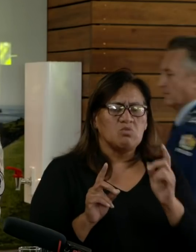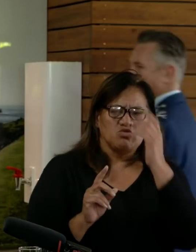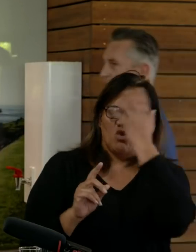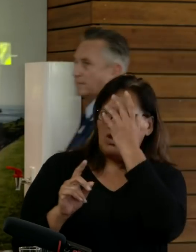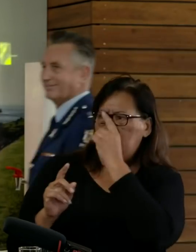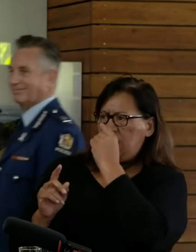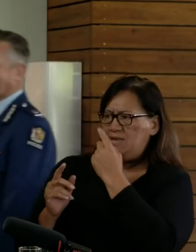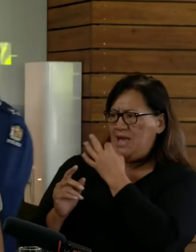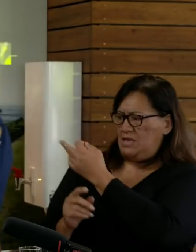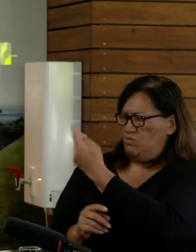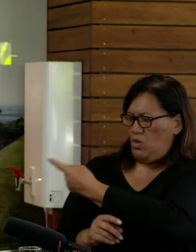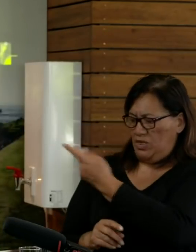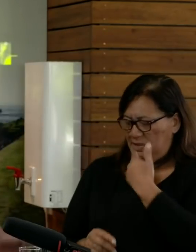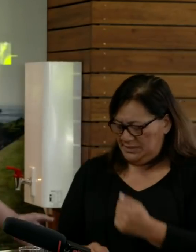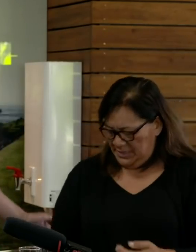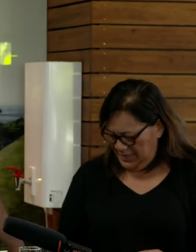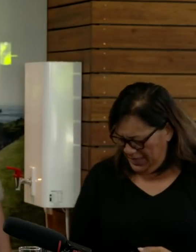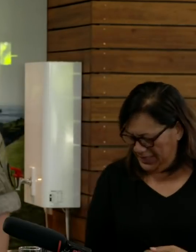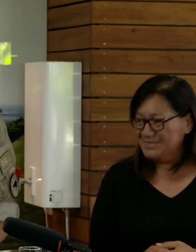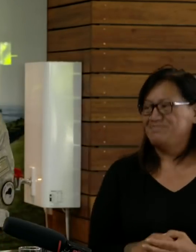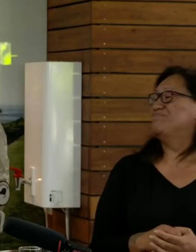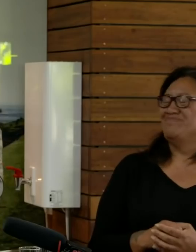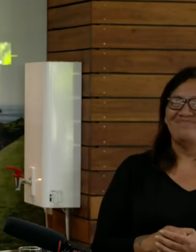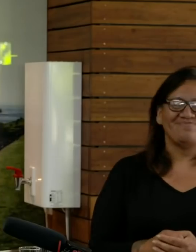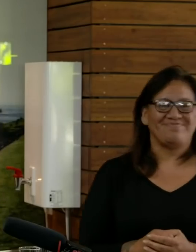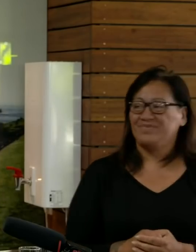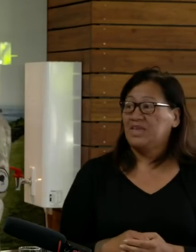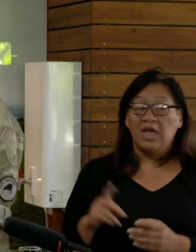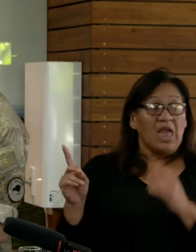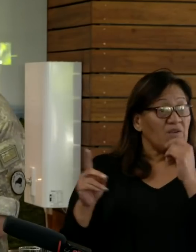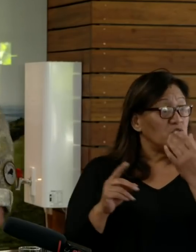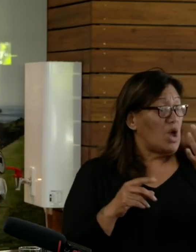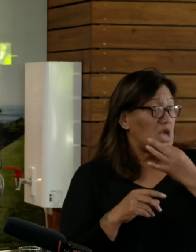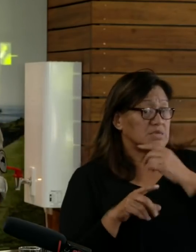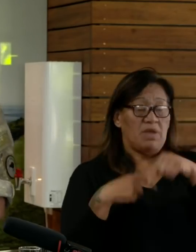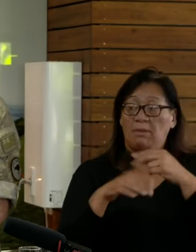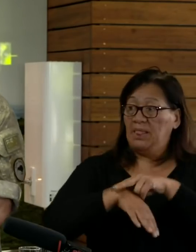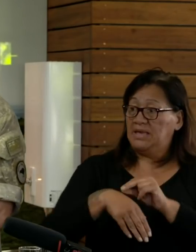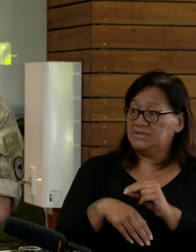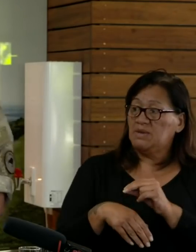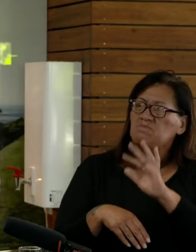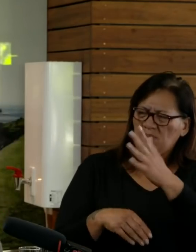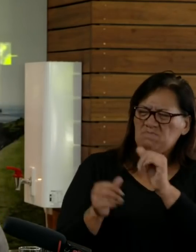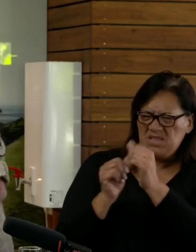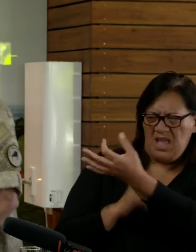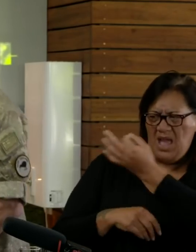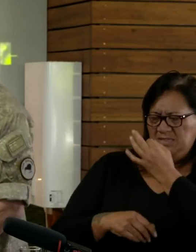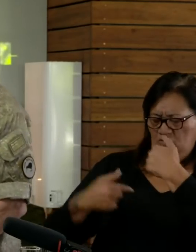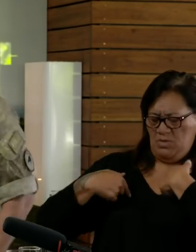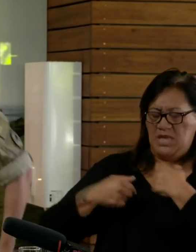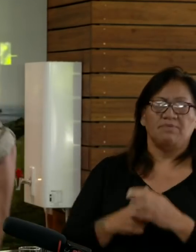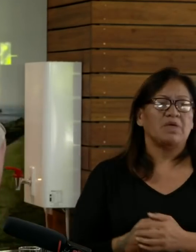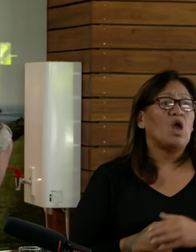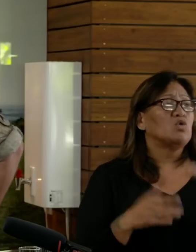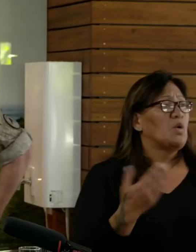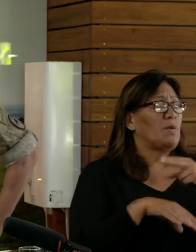maybe just stand. Oh, apologies. If you're asking about the police launch, you might direct that to me.